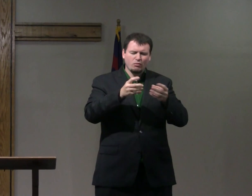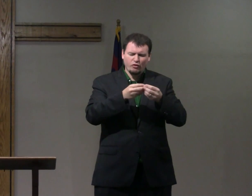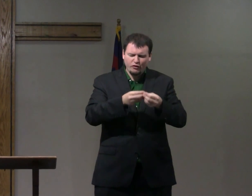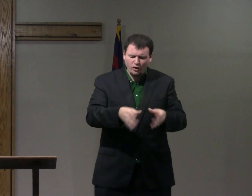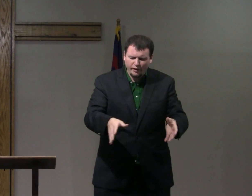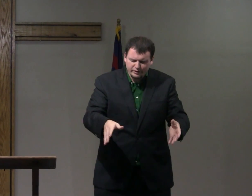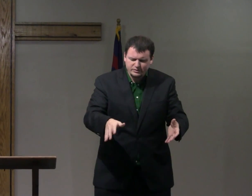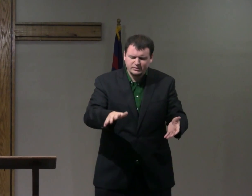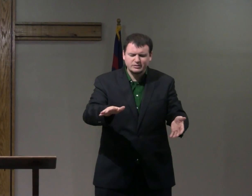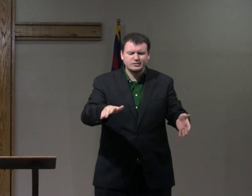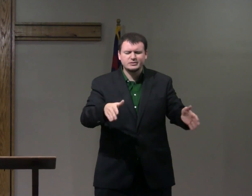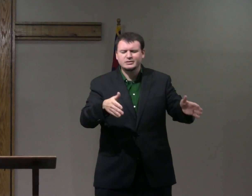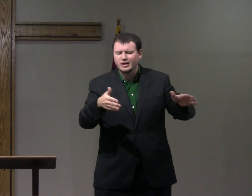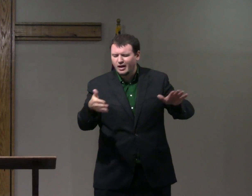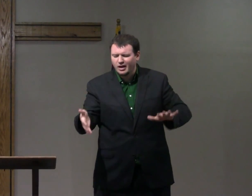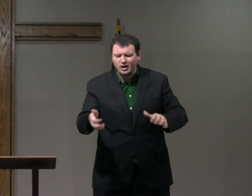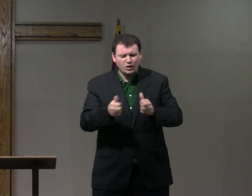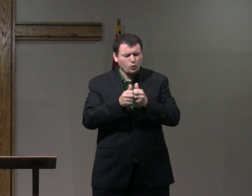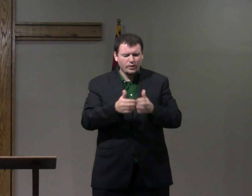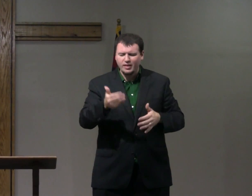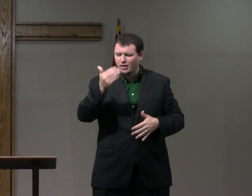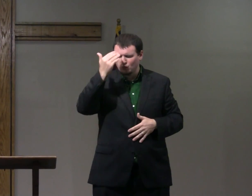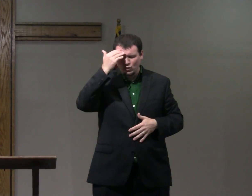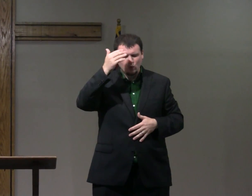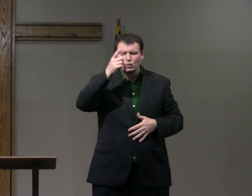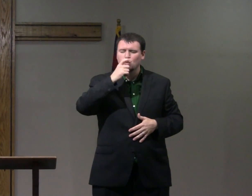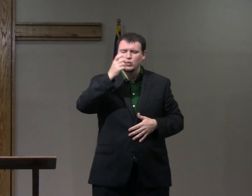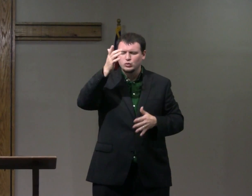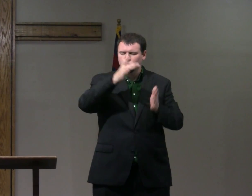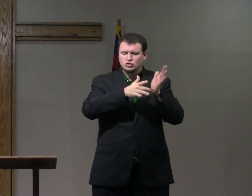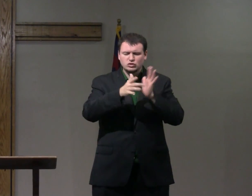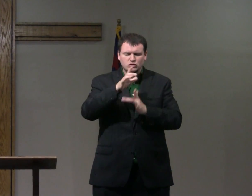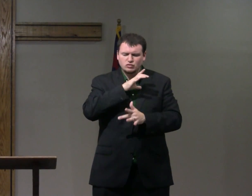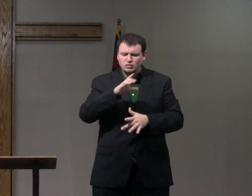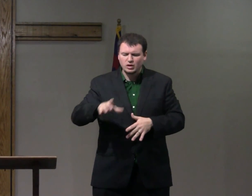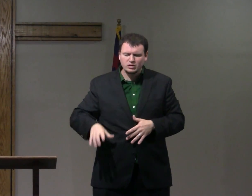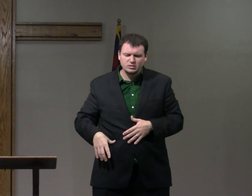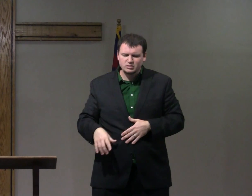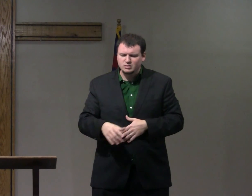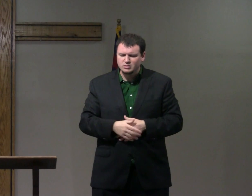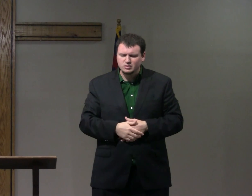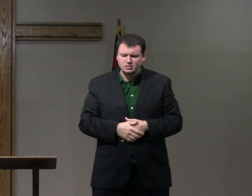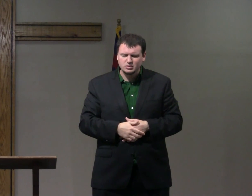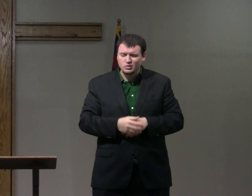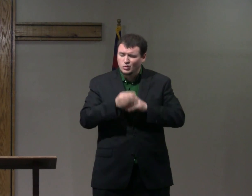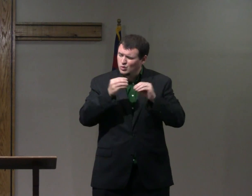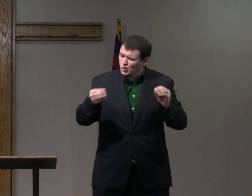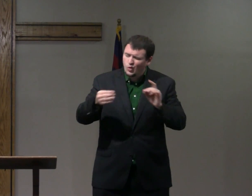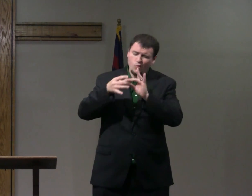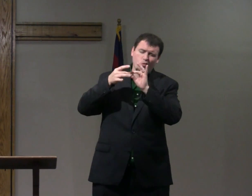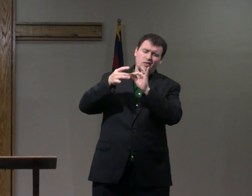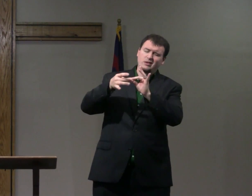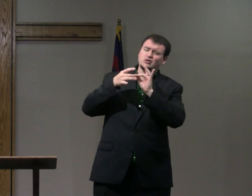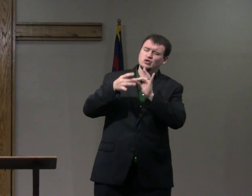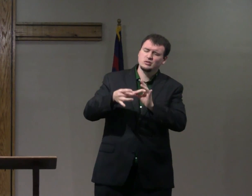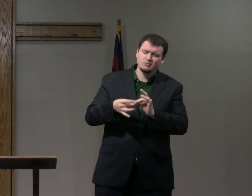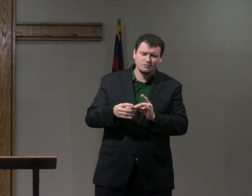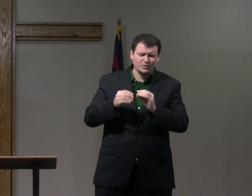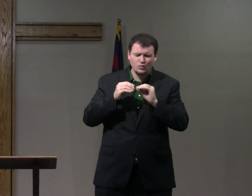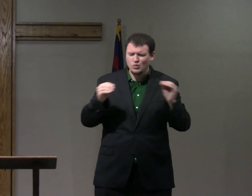to see that people are lost and they don't know Jesus Christ. They don't have